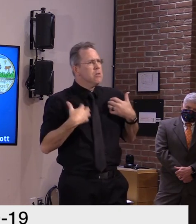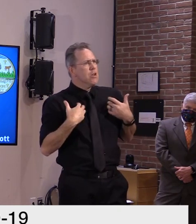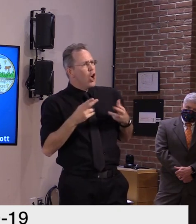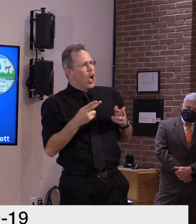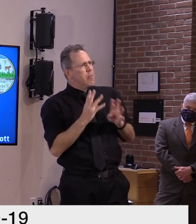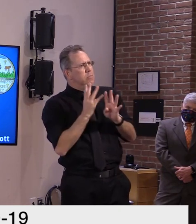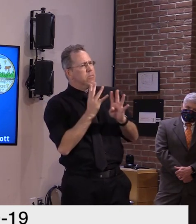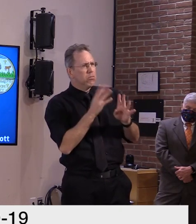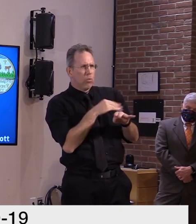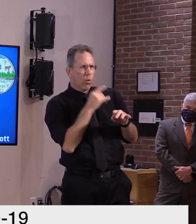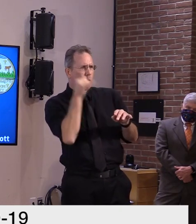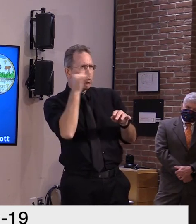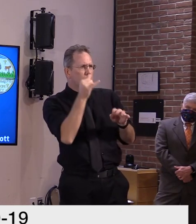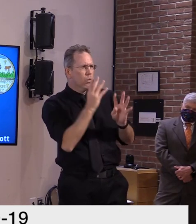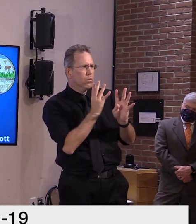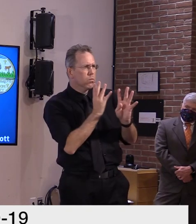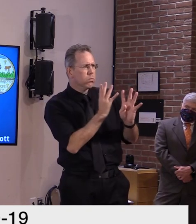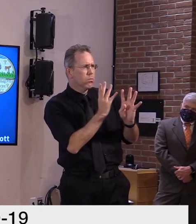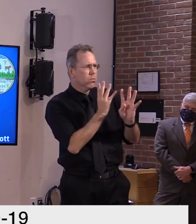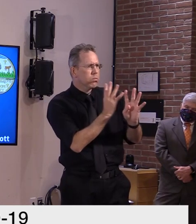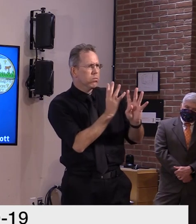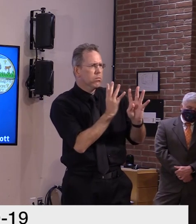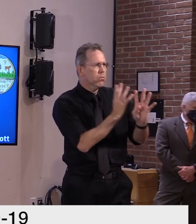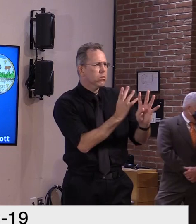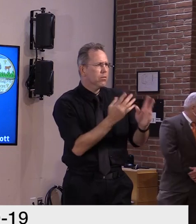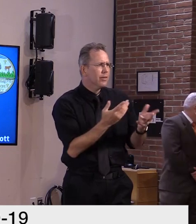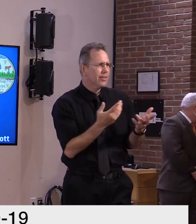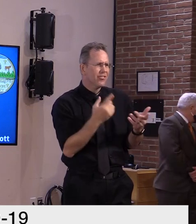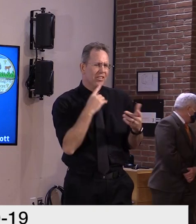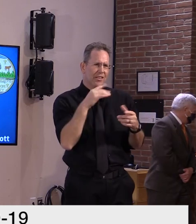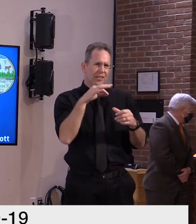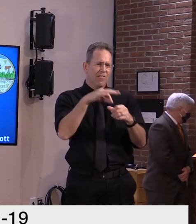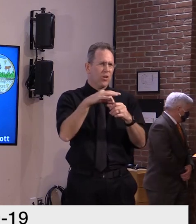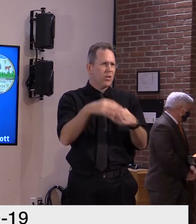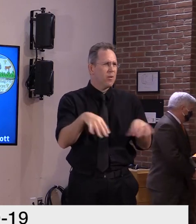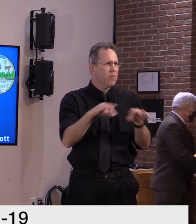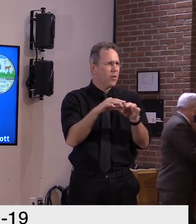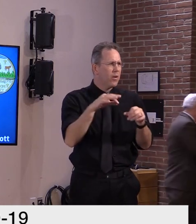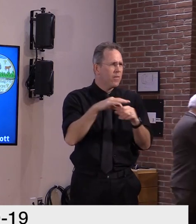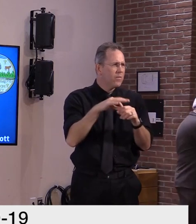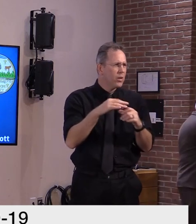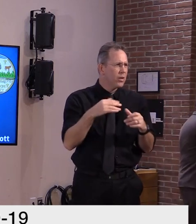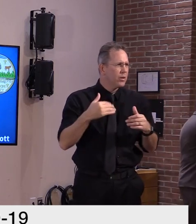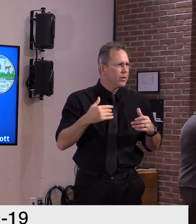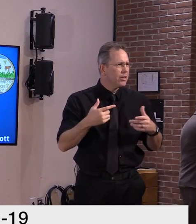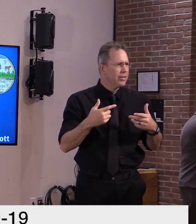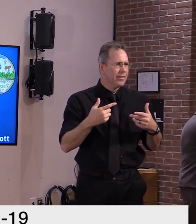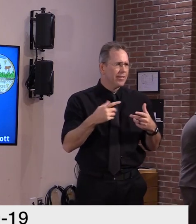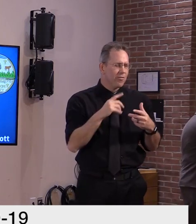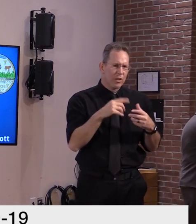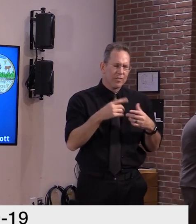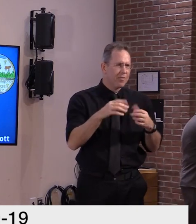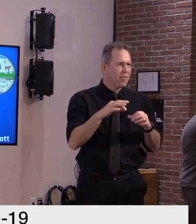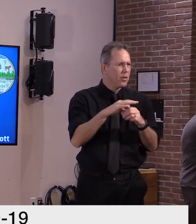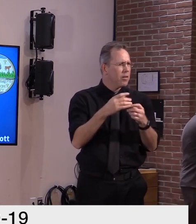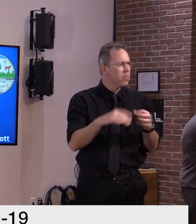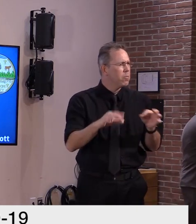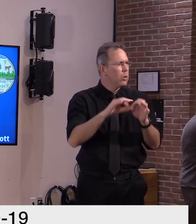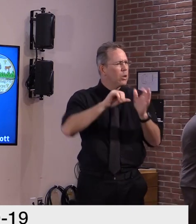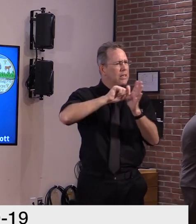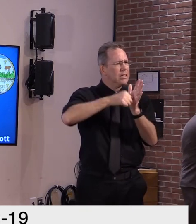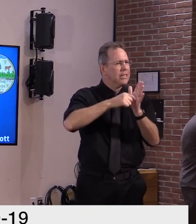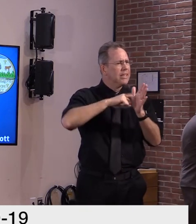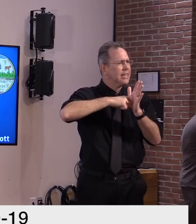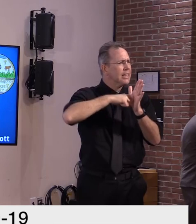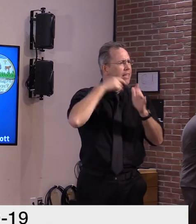these basic functions of our democracy could become, unfortunately, spreader events? Yeah, there's always a concern